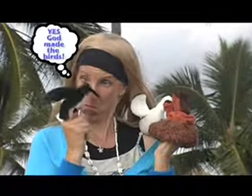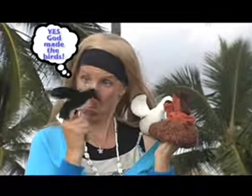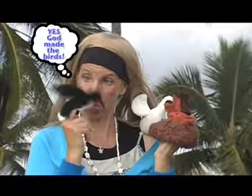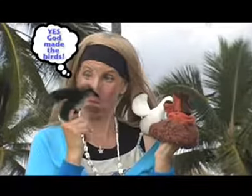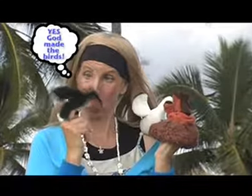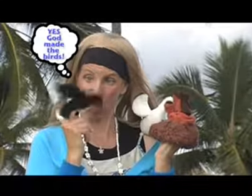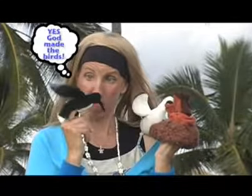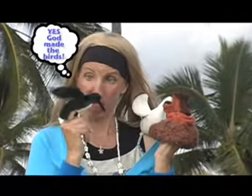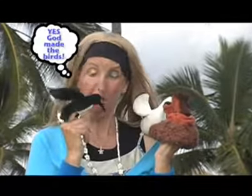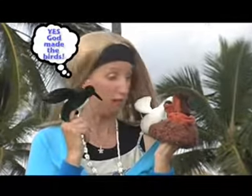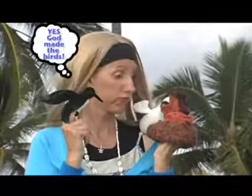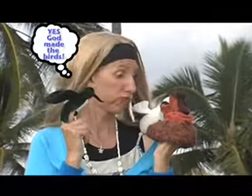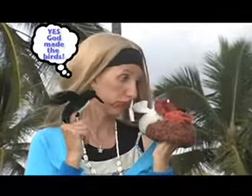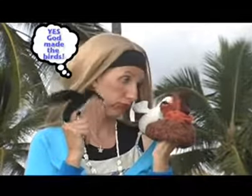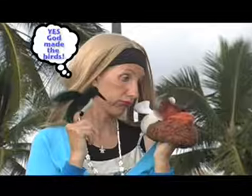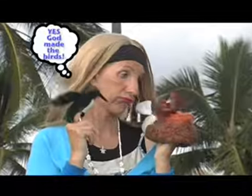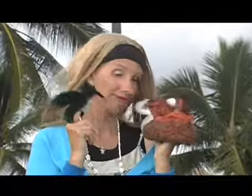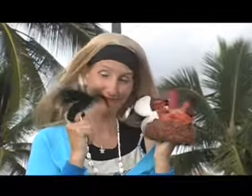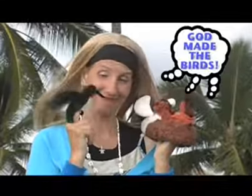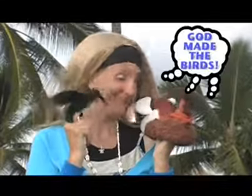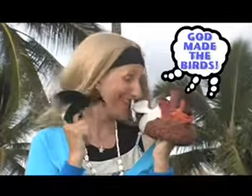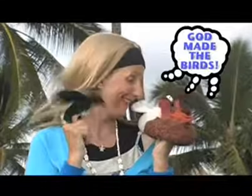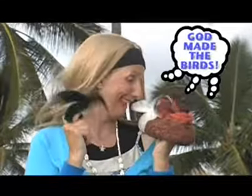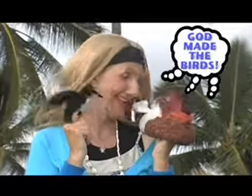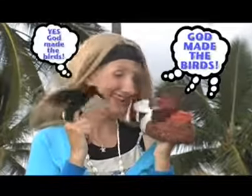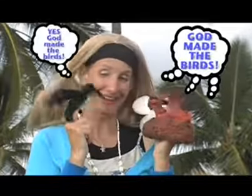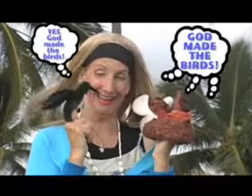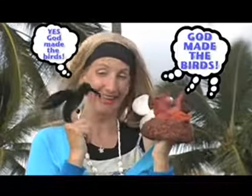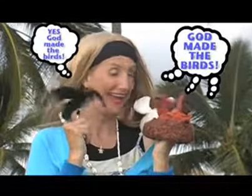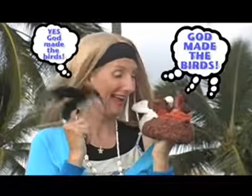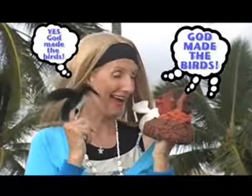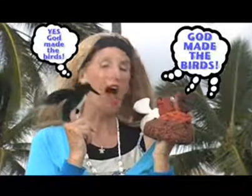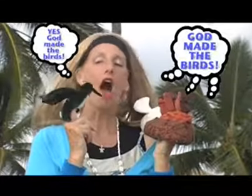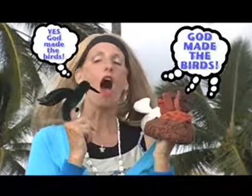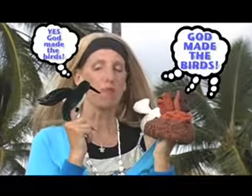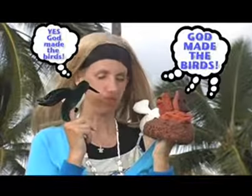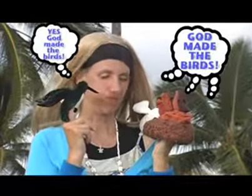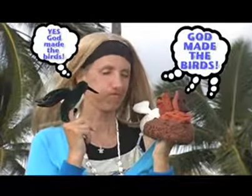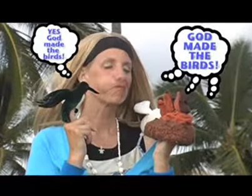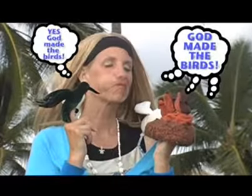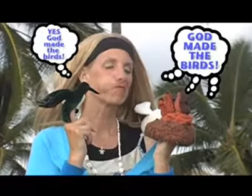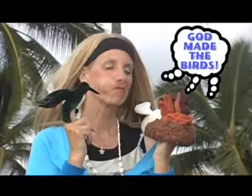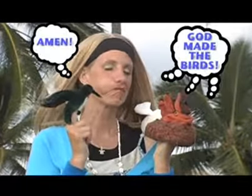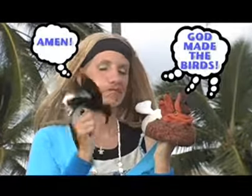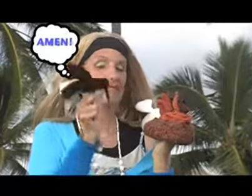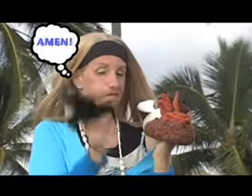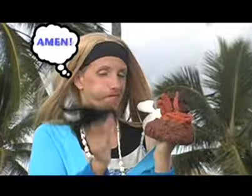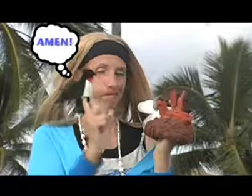Yes, God made the birds. God made the birds. God made the birds. Yes, God made the birds. God made the birds.